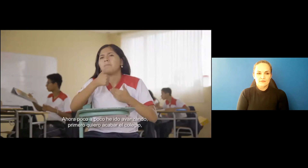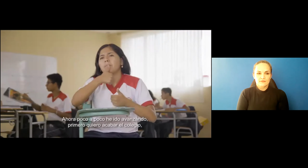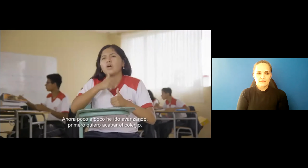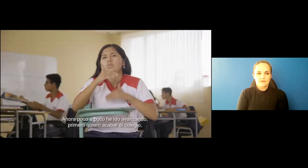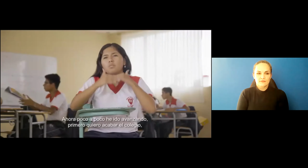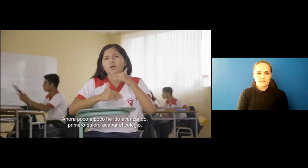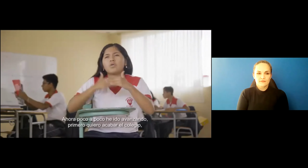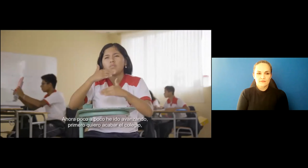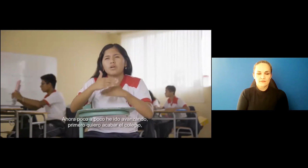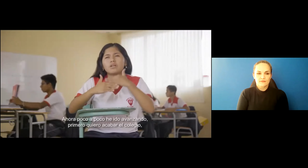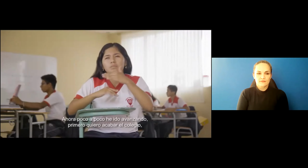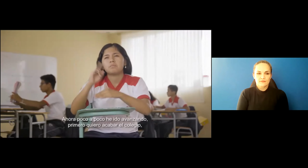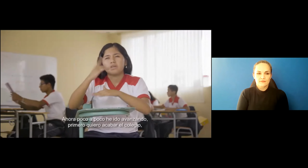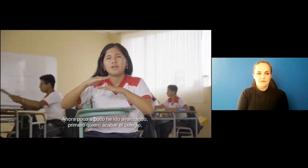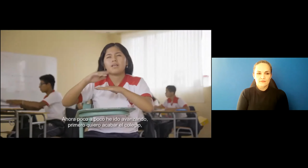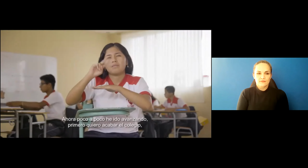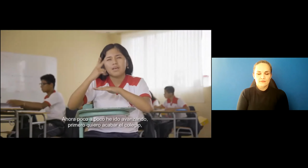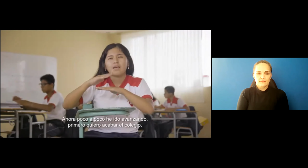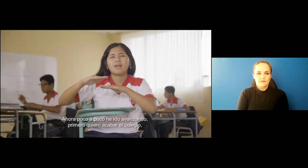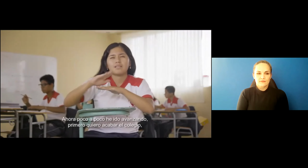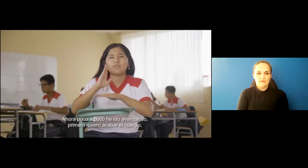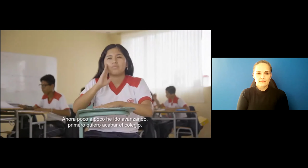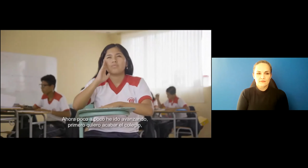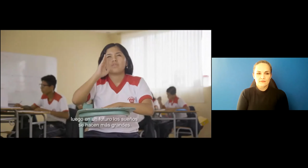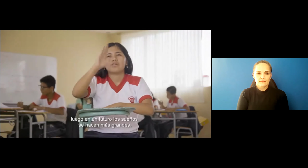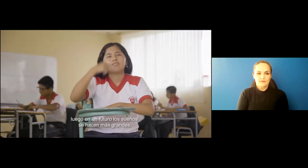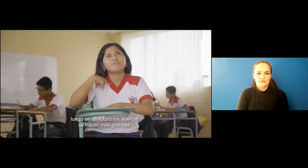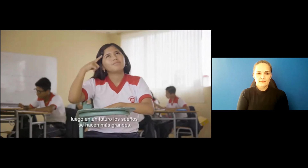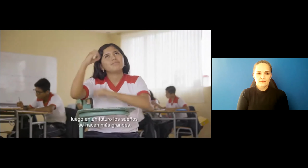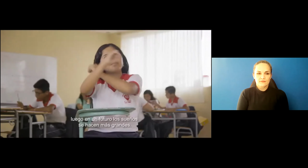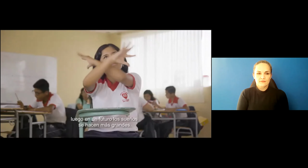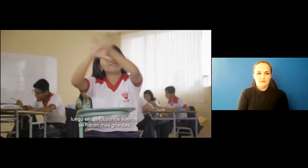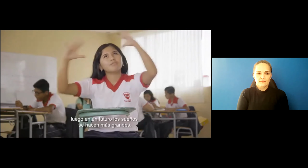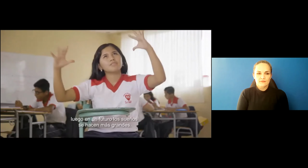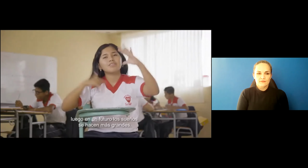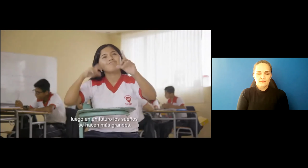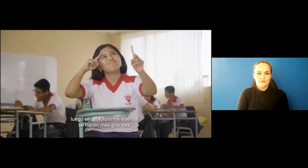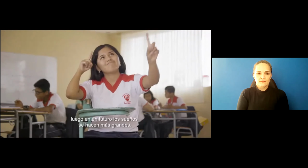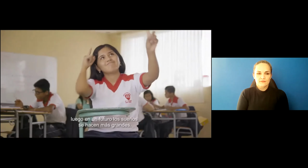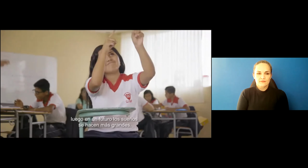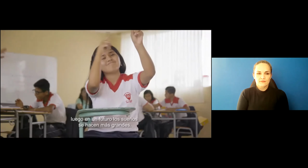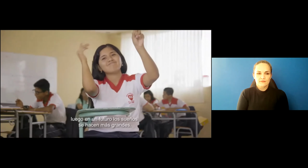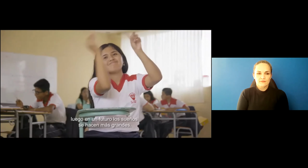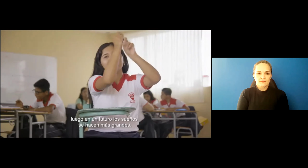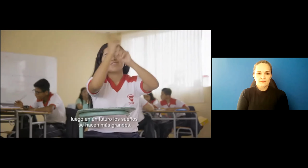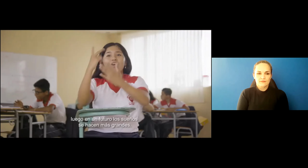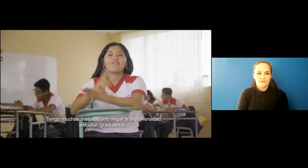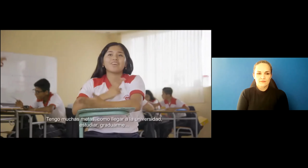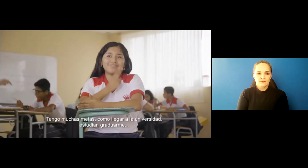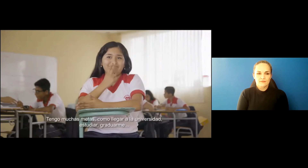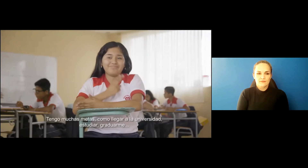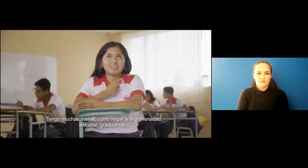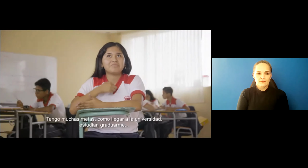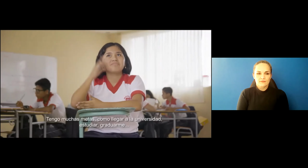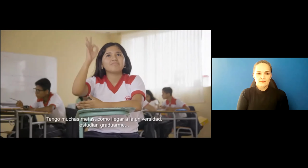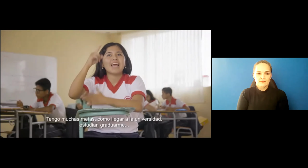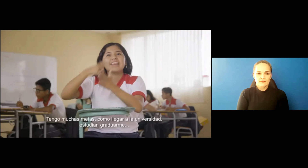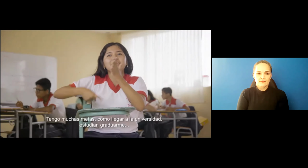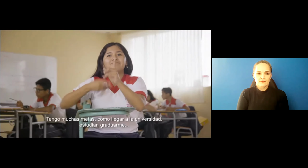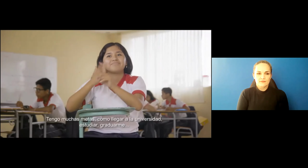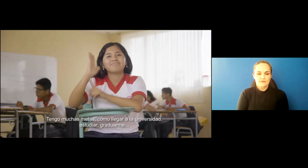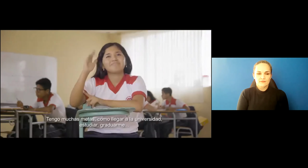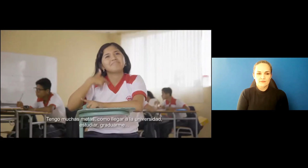Now I've been progressing little by little, but I want to finish school. Then in the future, my dreams